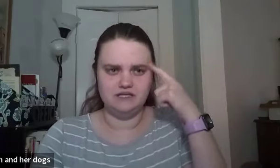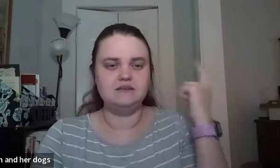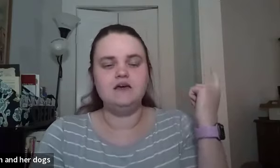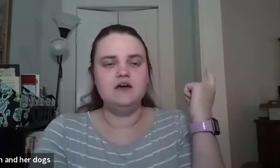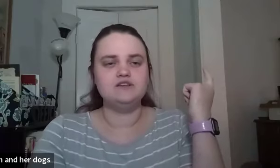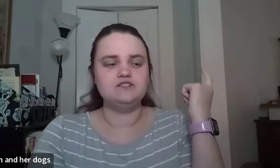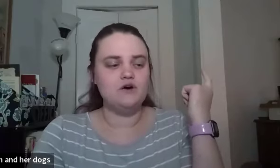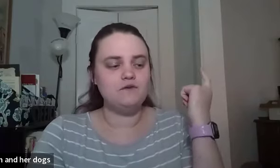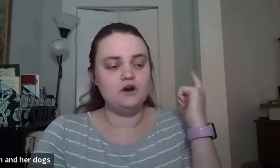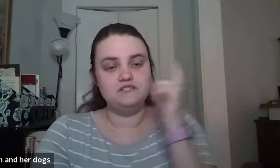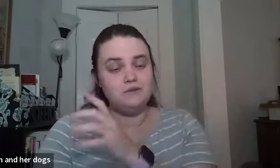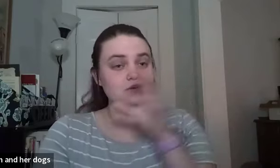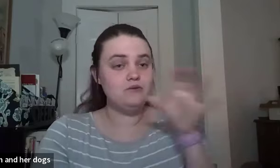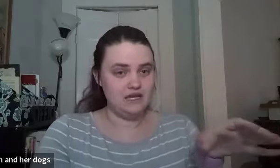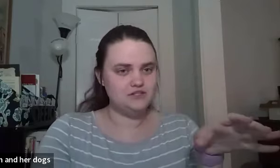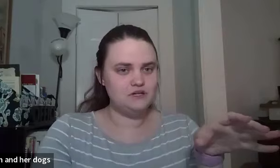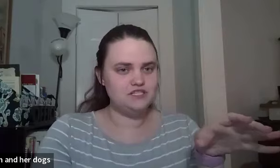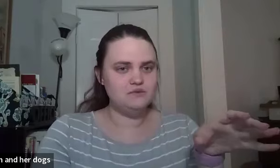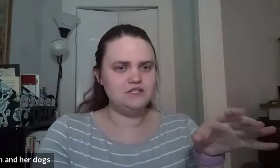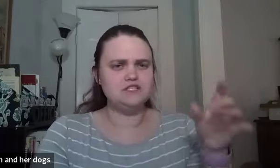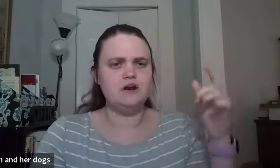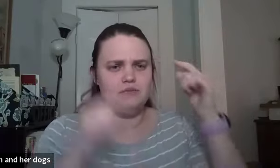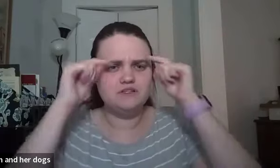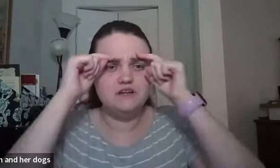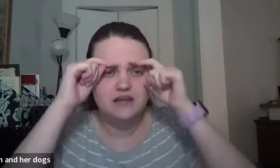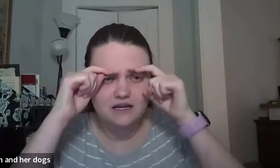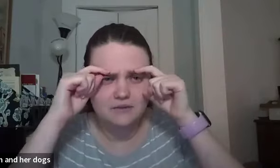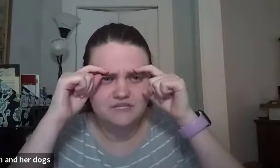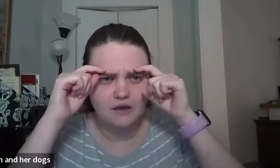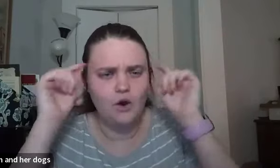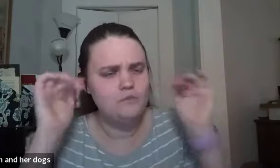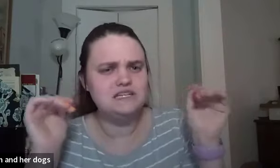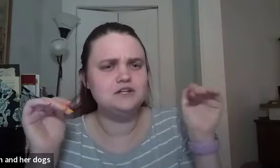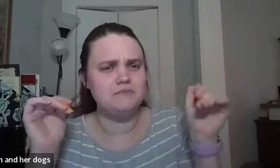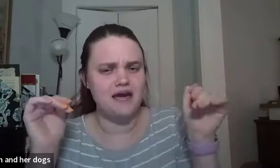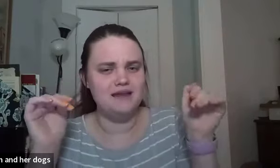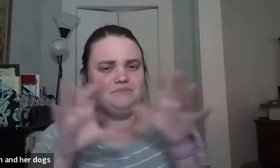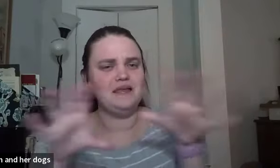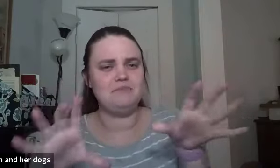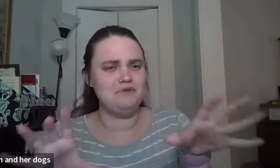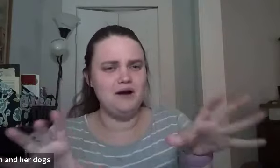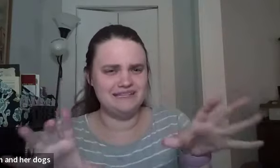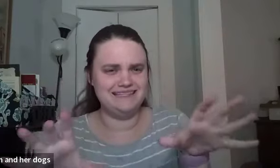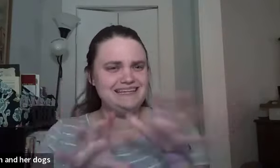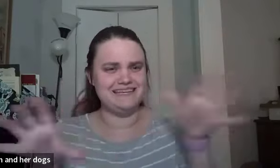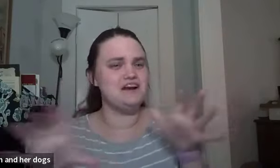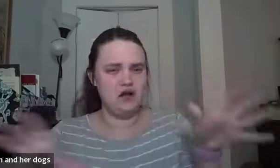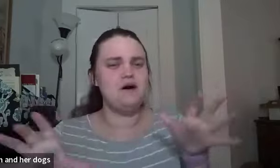is. So for our WH question words, your eyebrows are going to kind of come down, almost like you're mad, but like I promise, it does not come off like